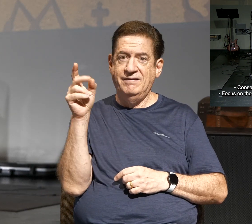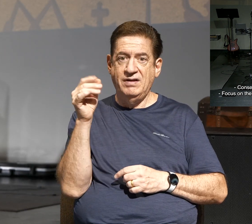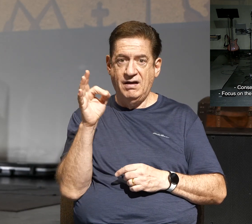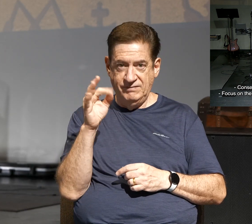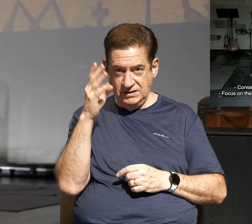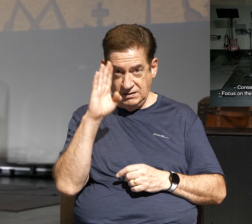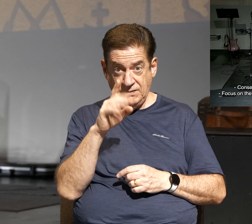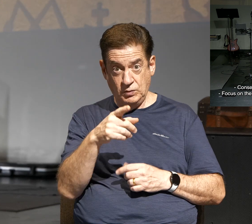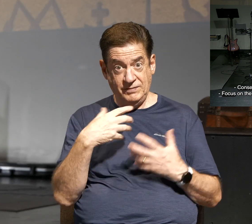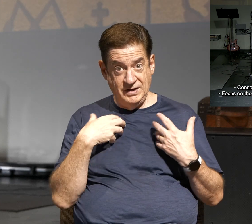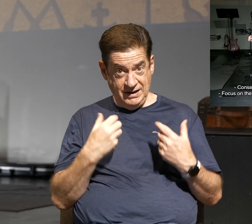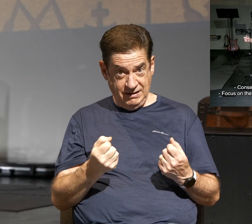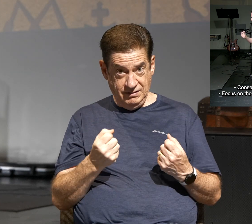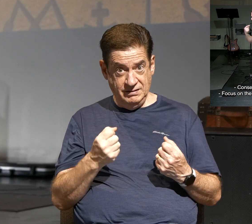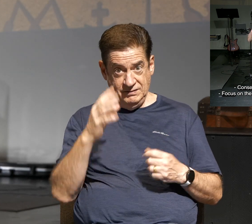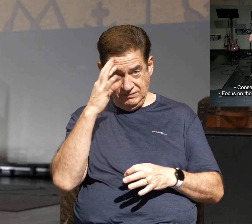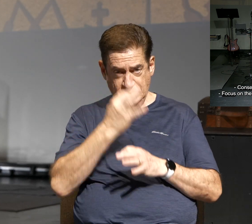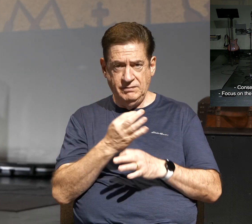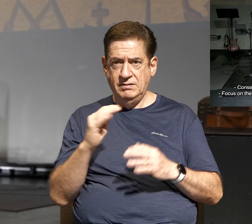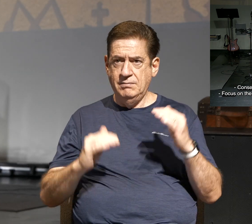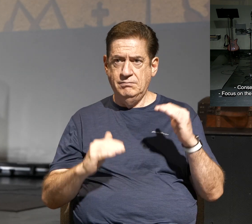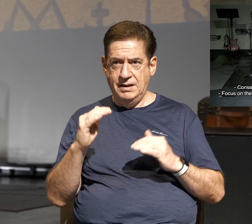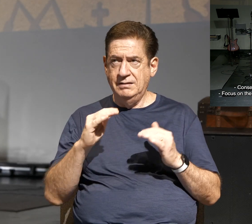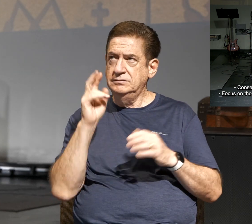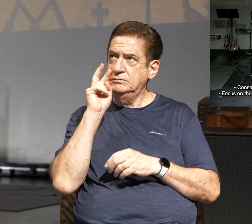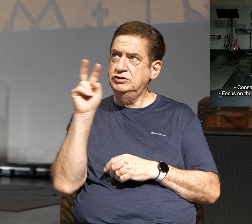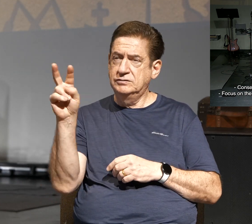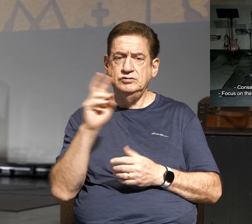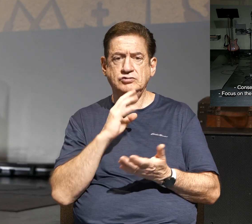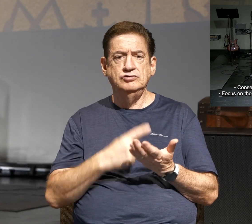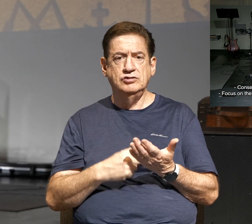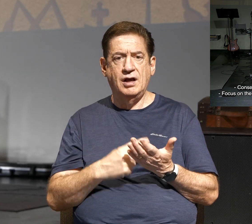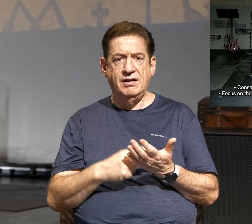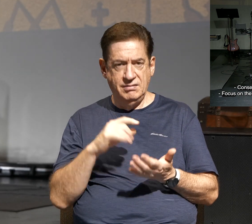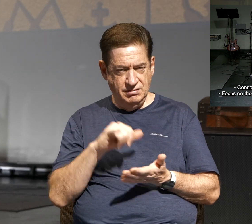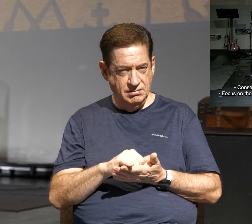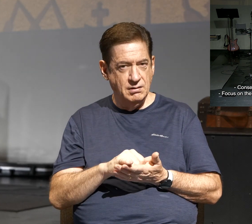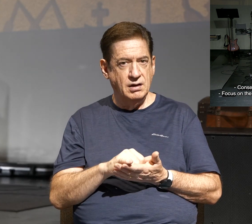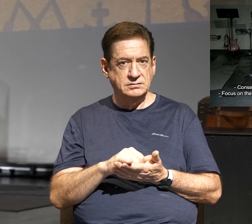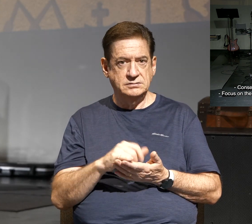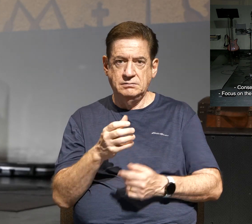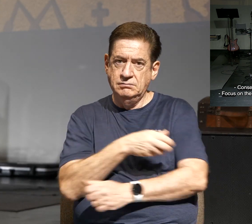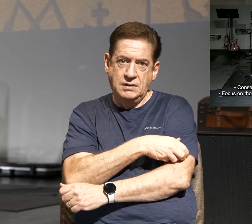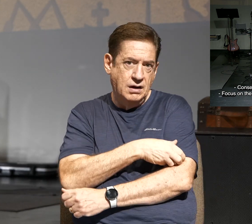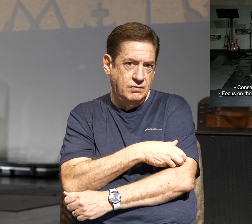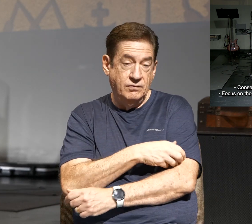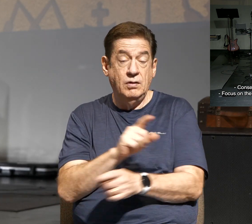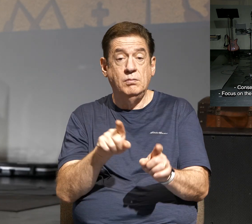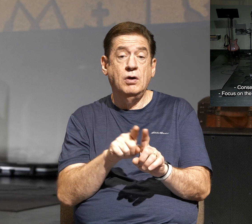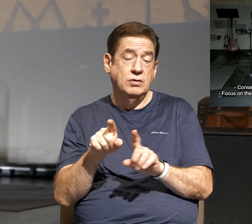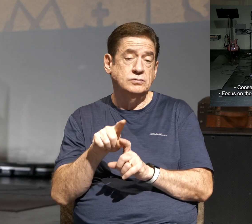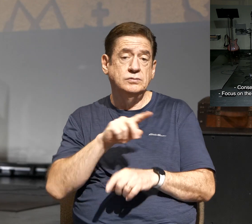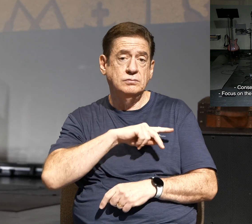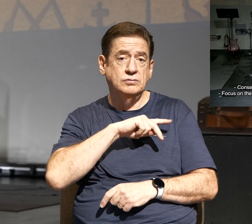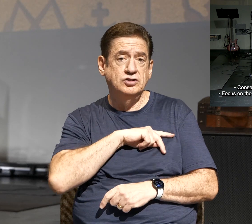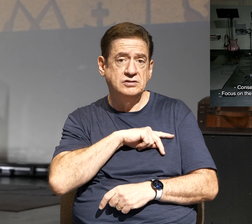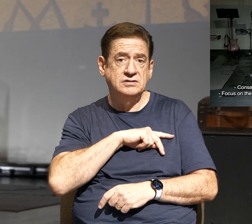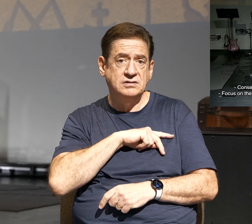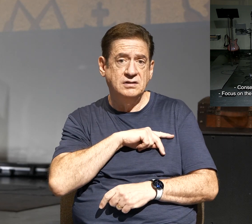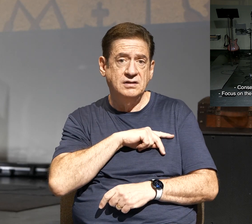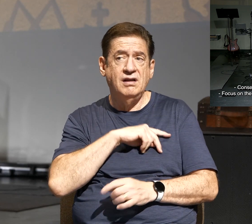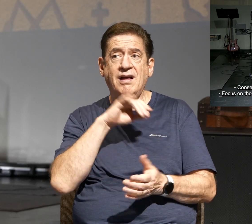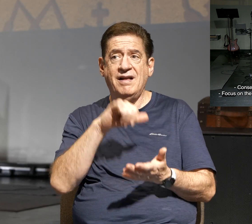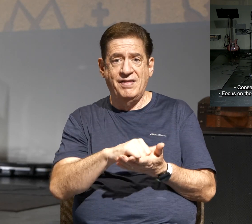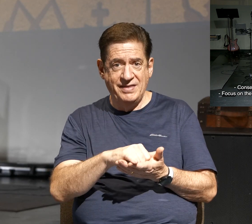faith, you'll have a balanced perspective of God. So he's actually talking here about God as both powerful, but he's also personal. So there's